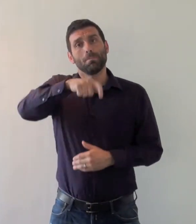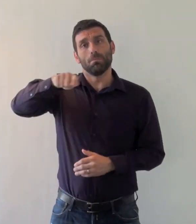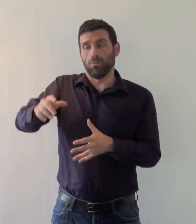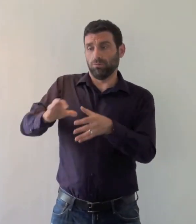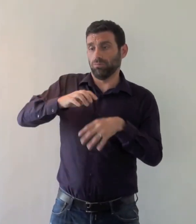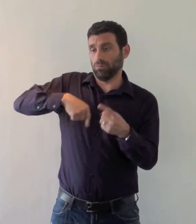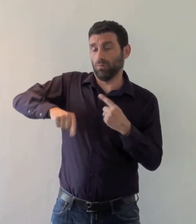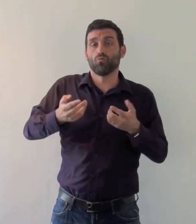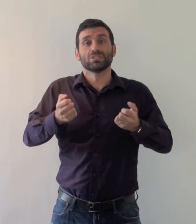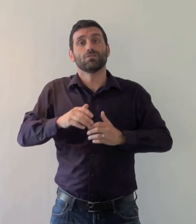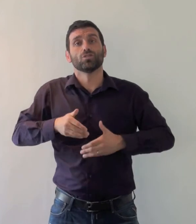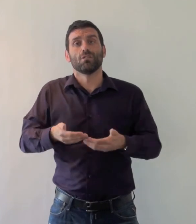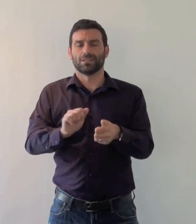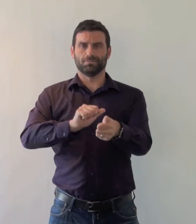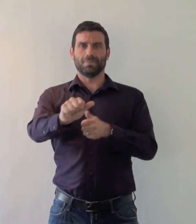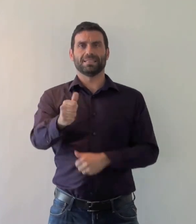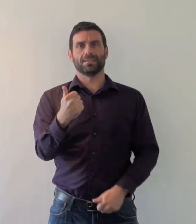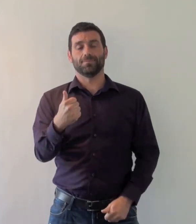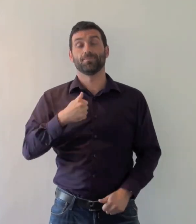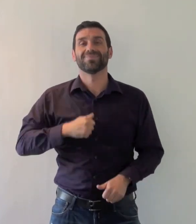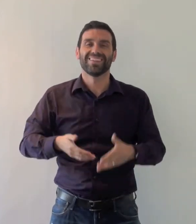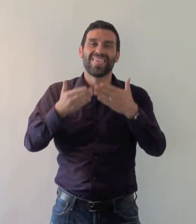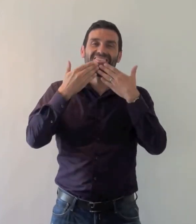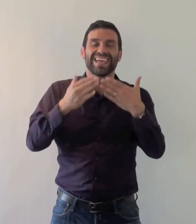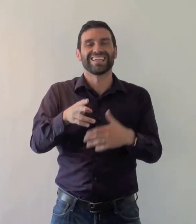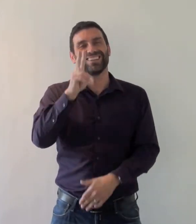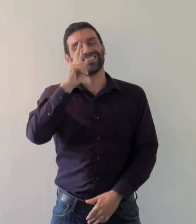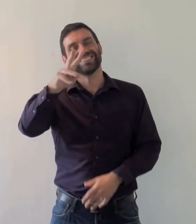you know that you think would benefit from receiving this service,